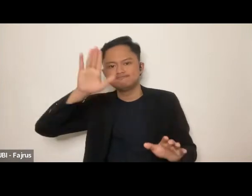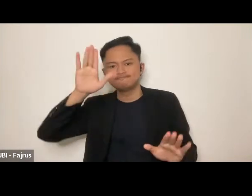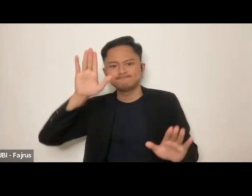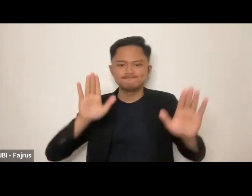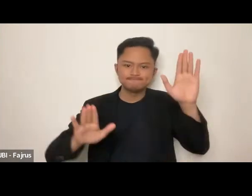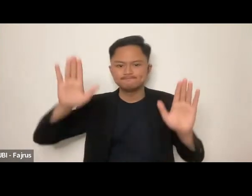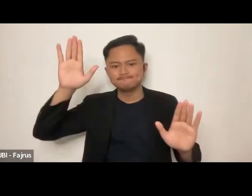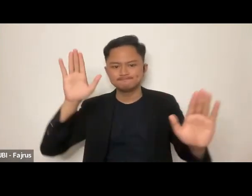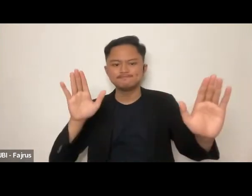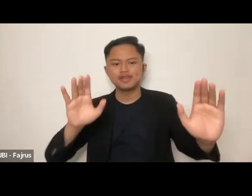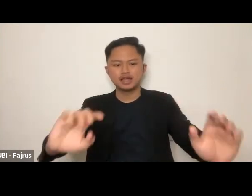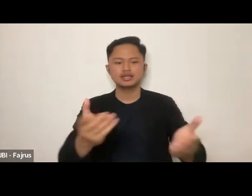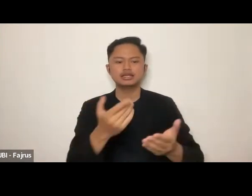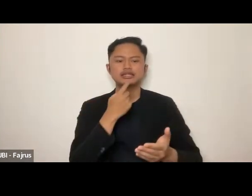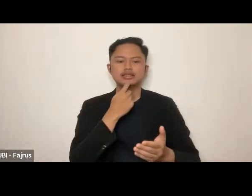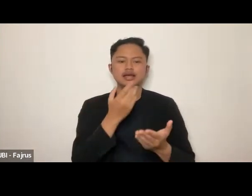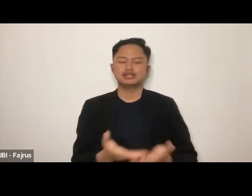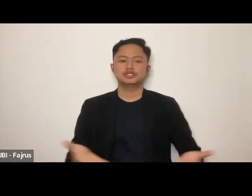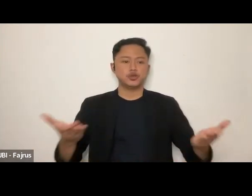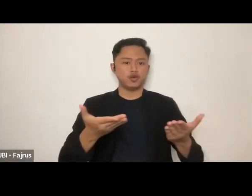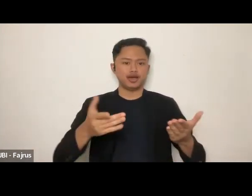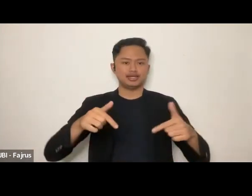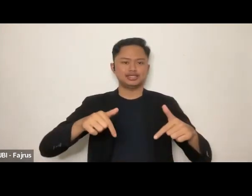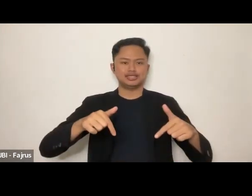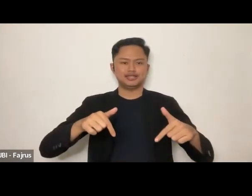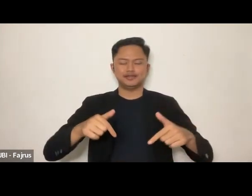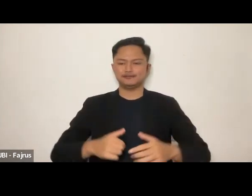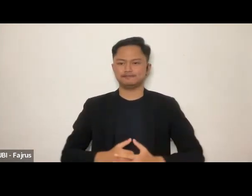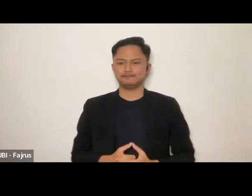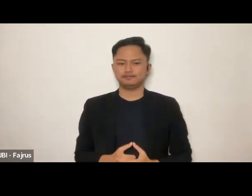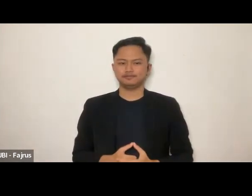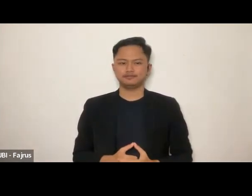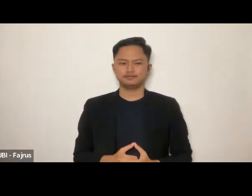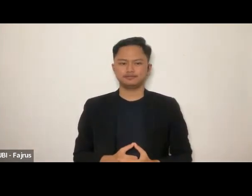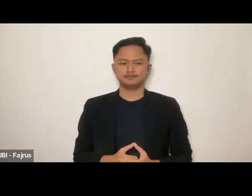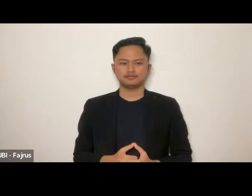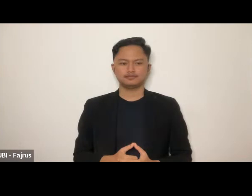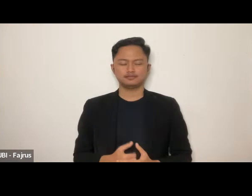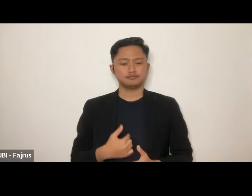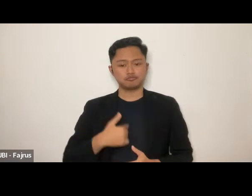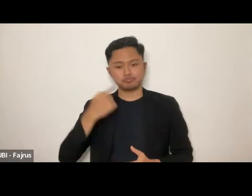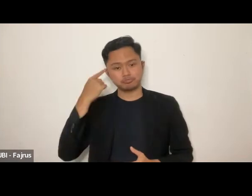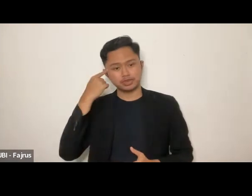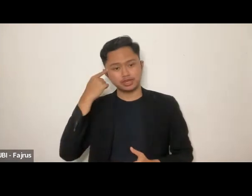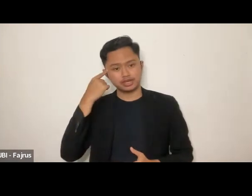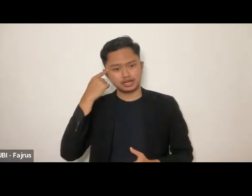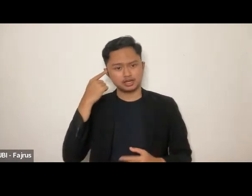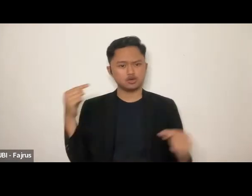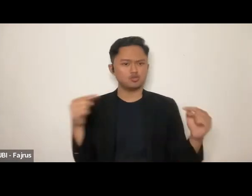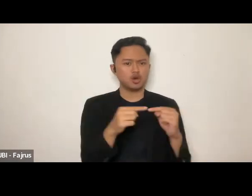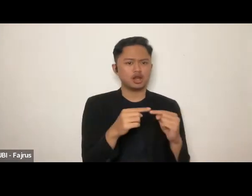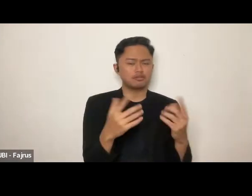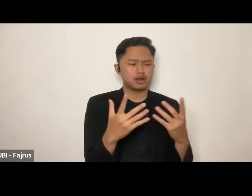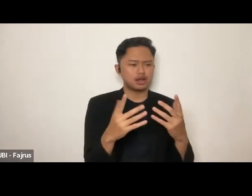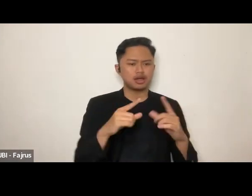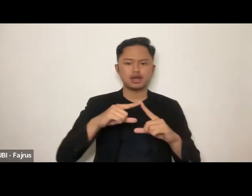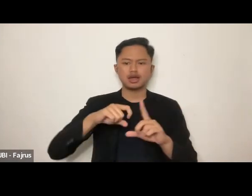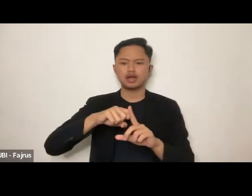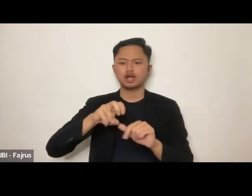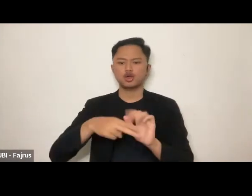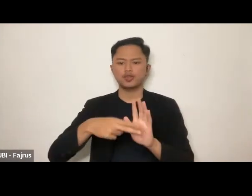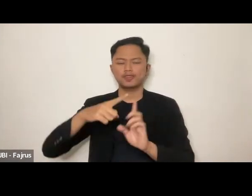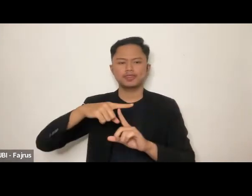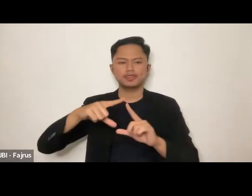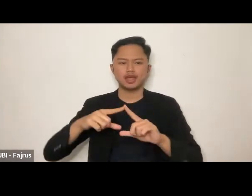all incidents. And I guess it's also linked with how accountability remains a big